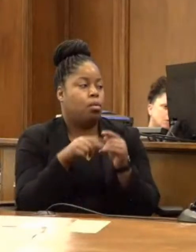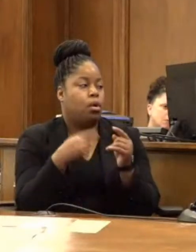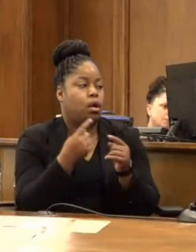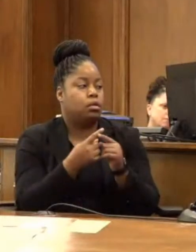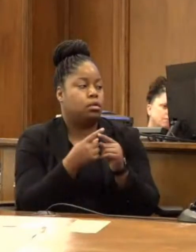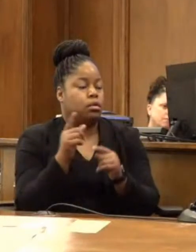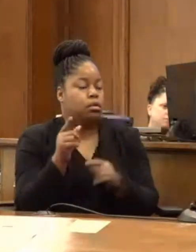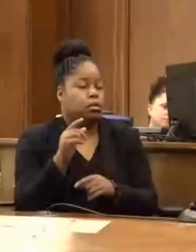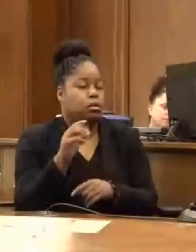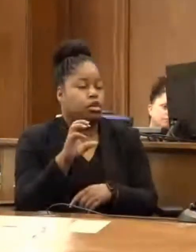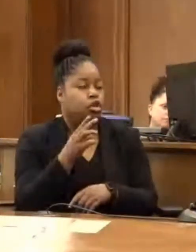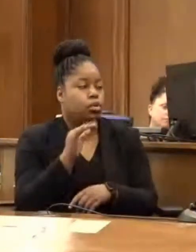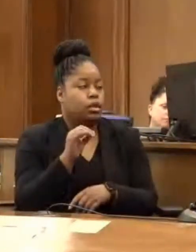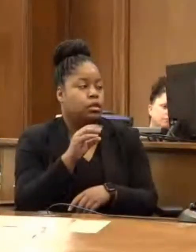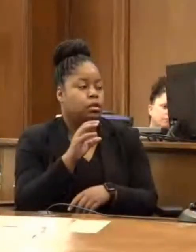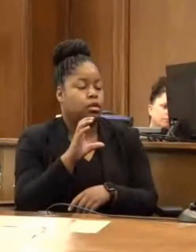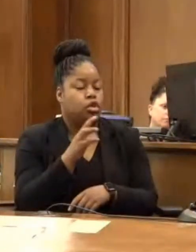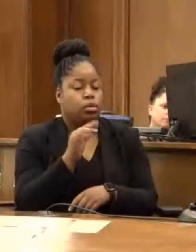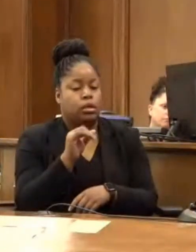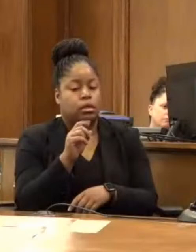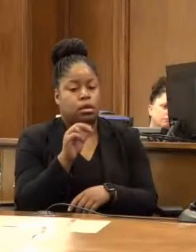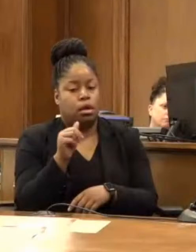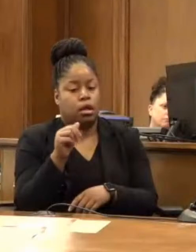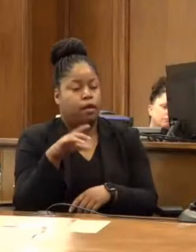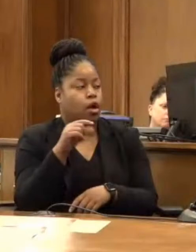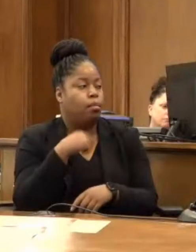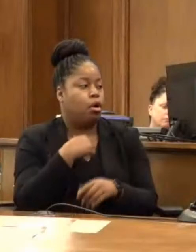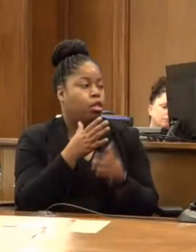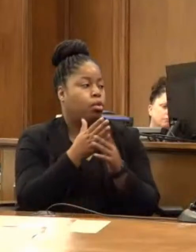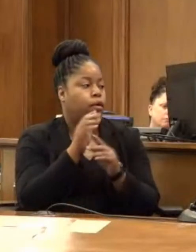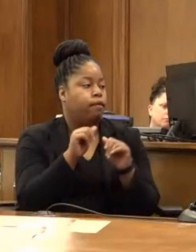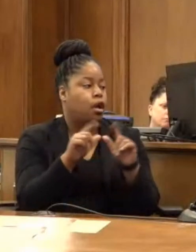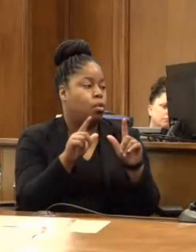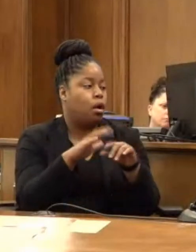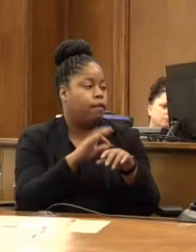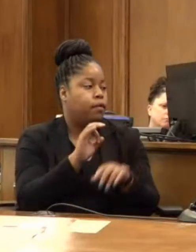Oh, okay, for this, yes, I made a video for Facebook.